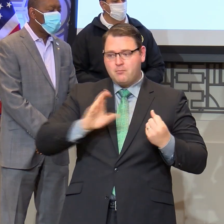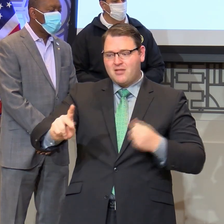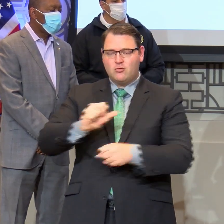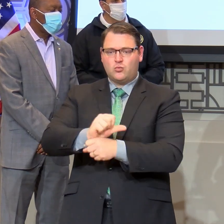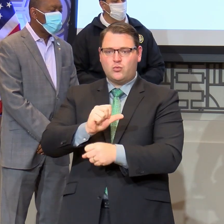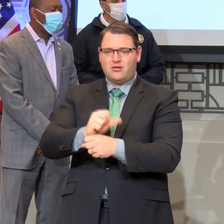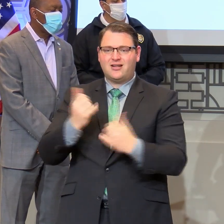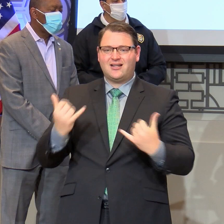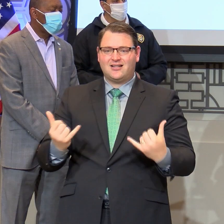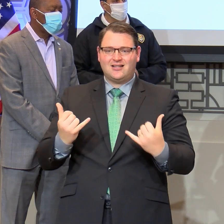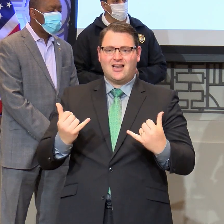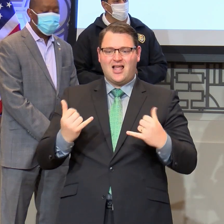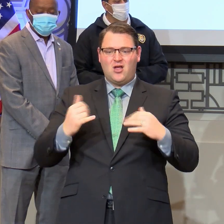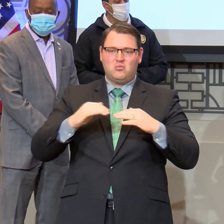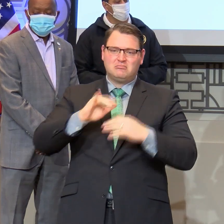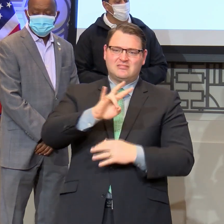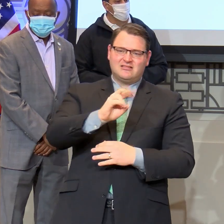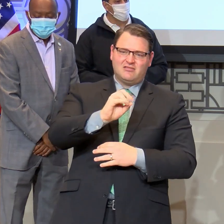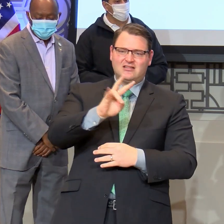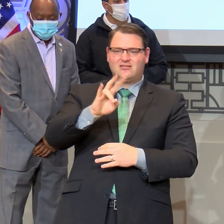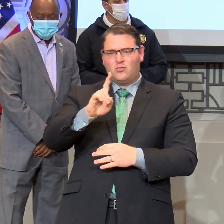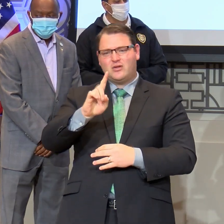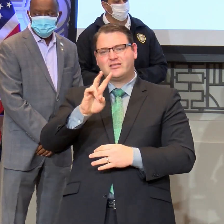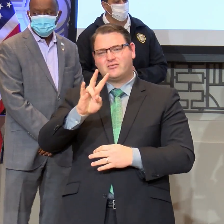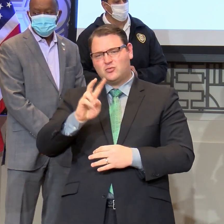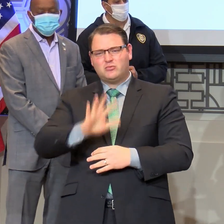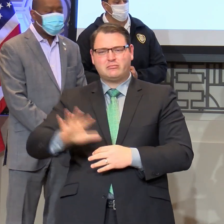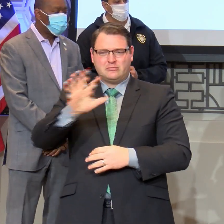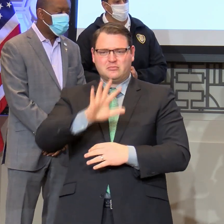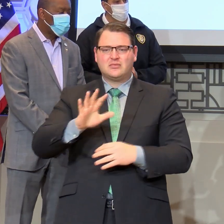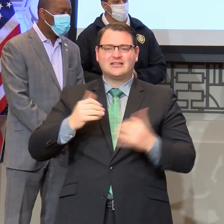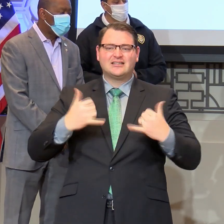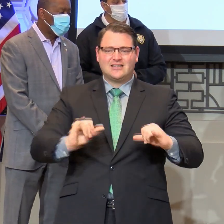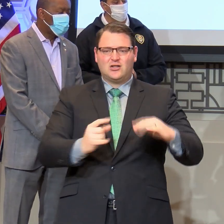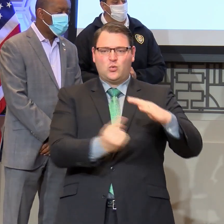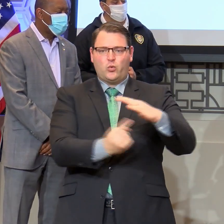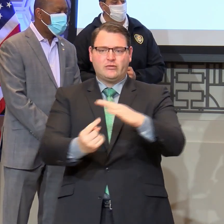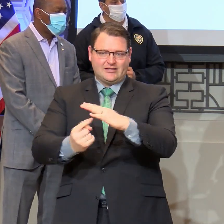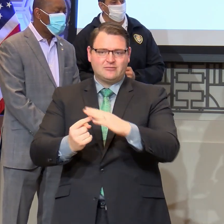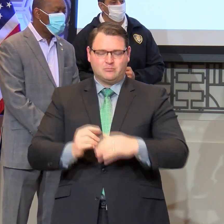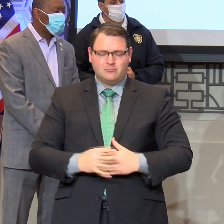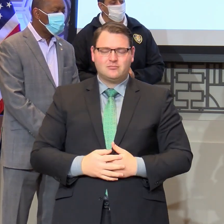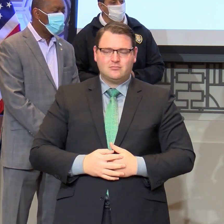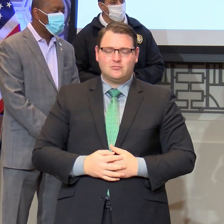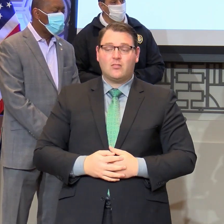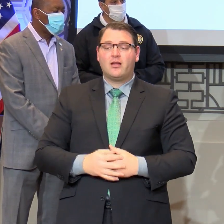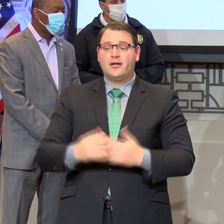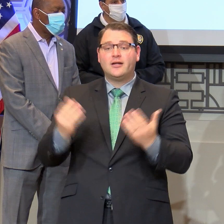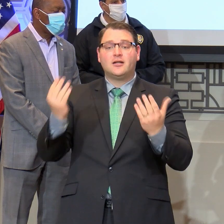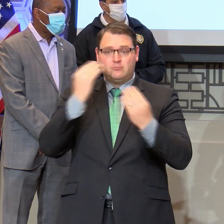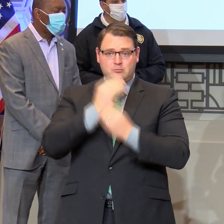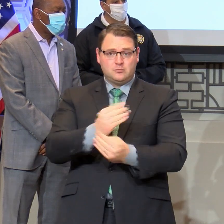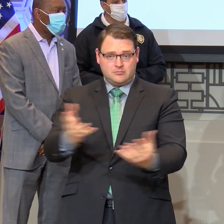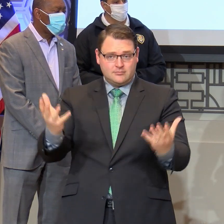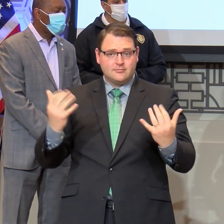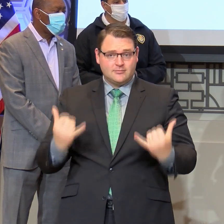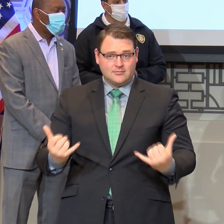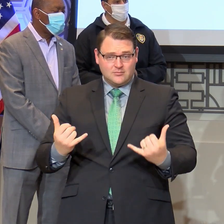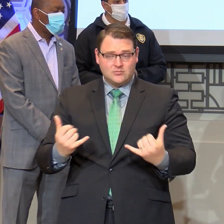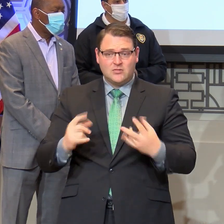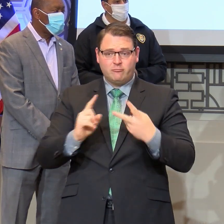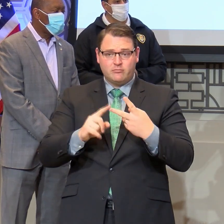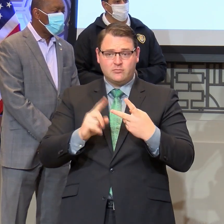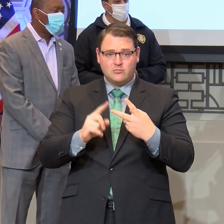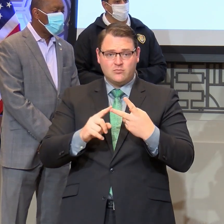as it relates to officers in quarantine. The other area that we want to bring up to everybody very quickly is the